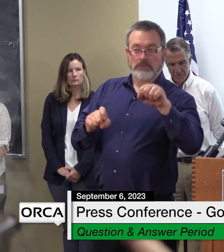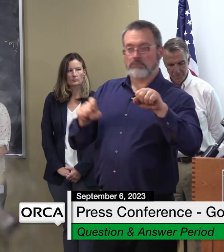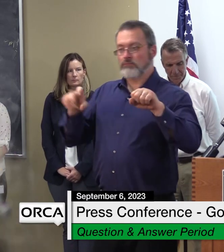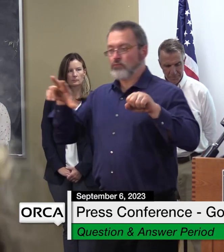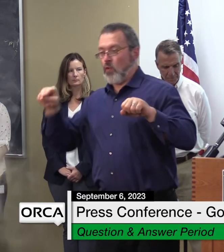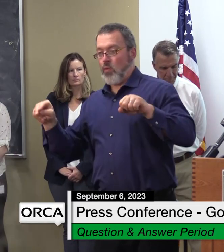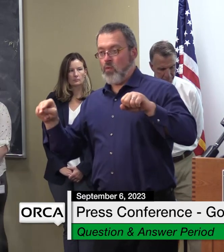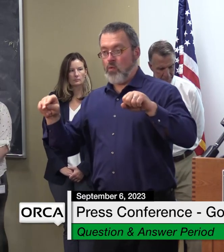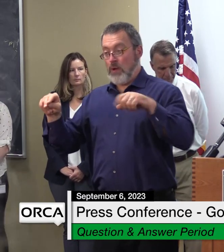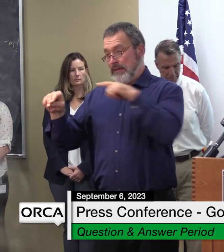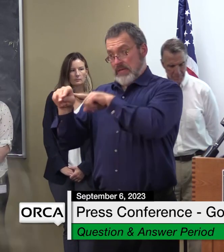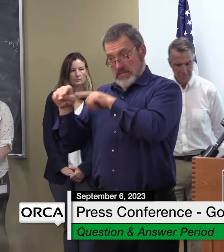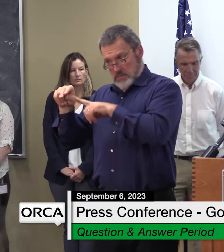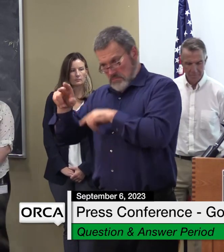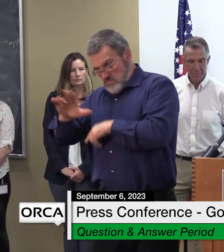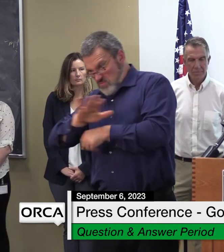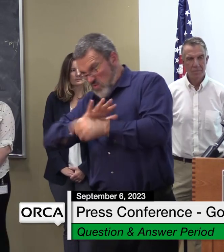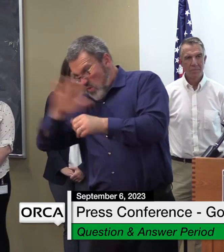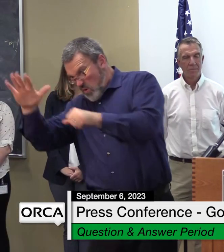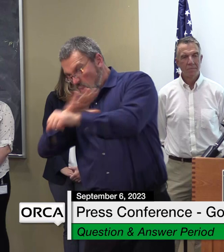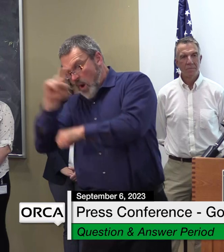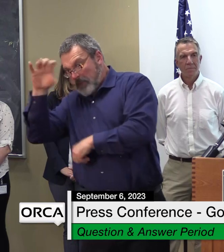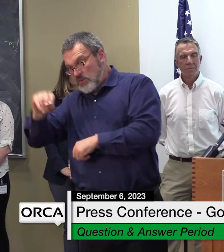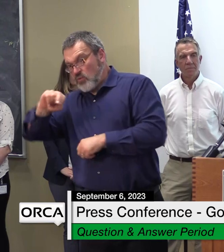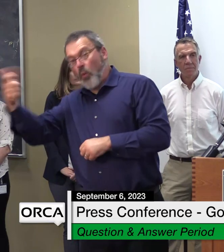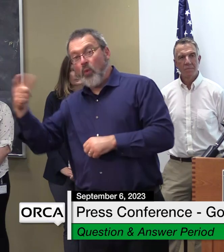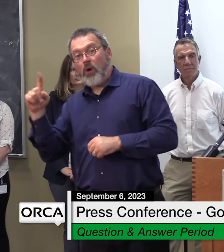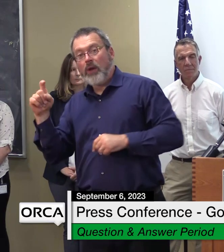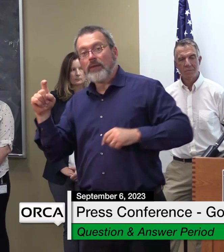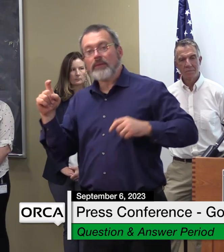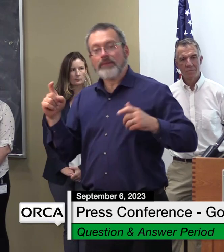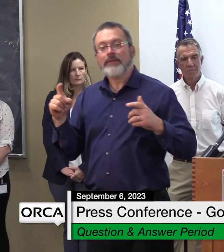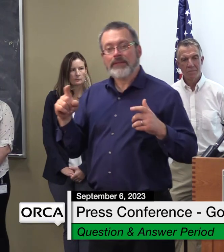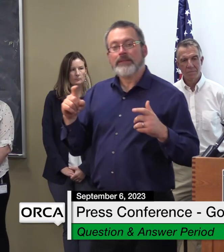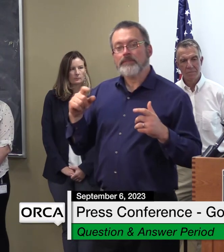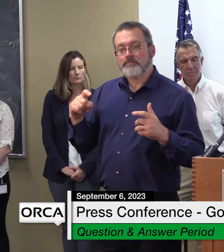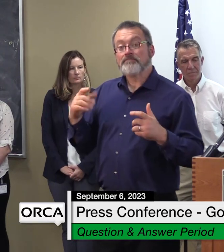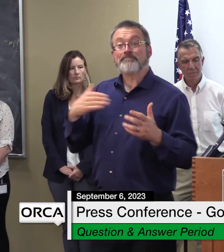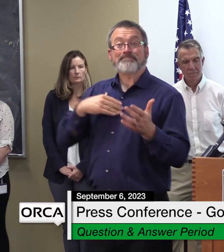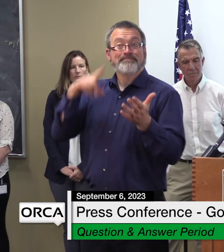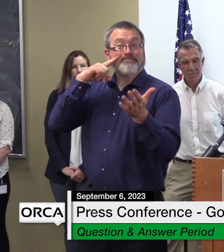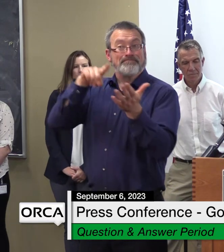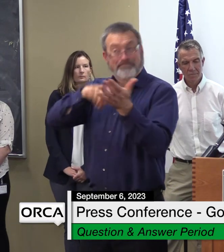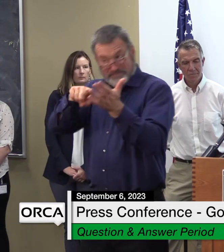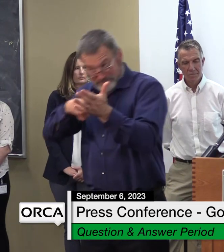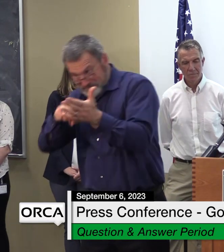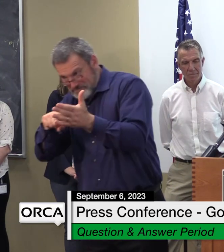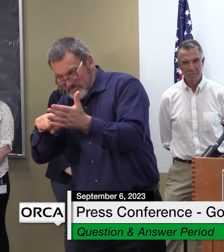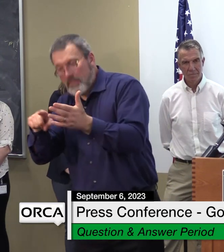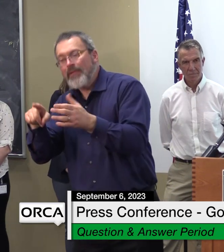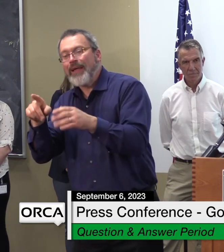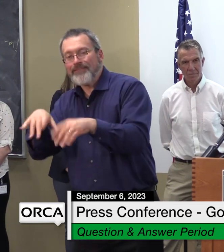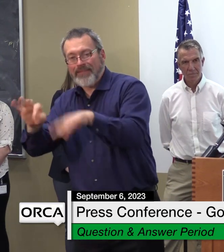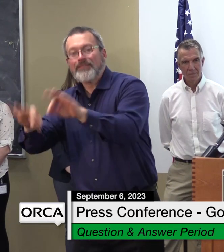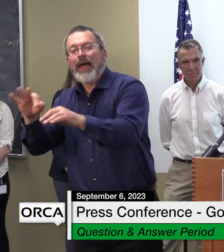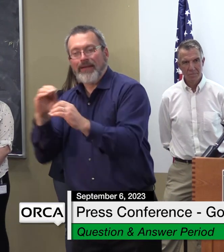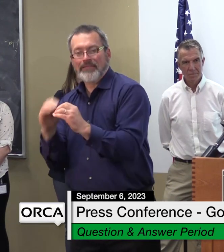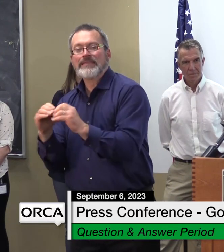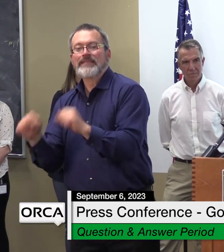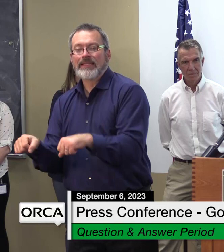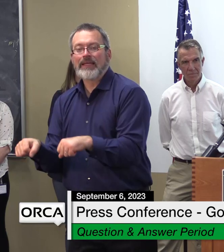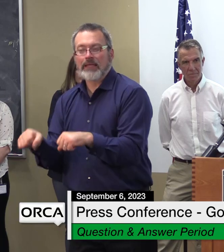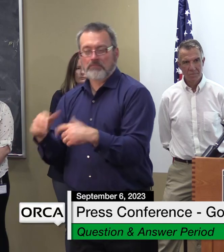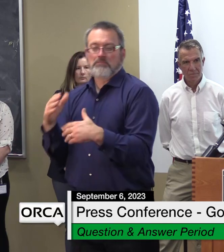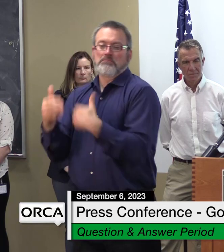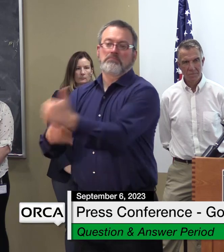whereas our inspections show that it was repairable. And that's what we're trying to work our way through. But even if it's a total loss, you